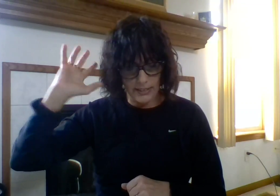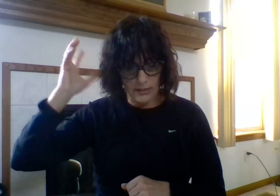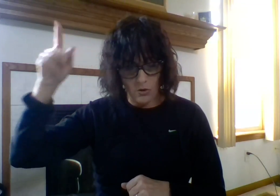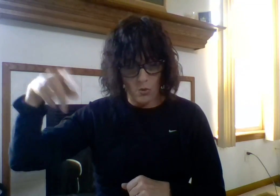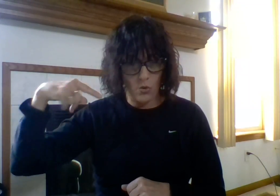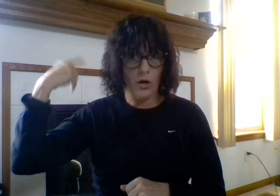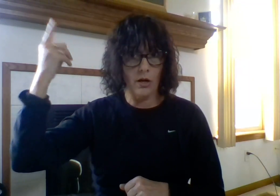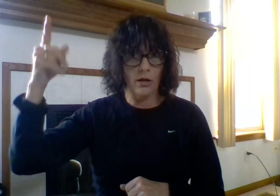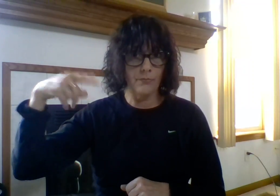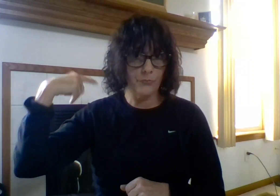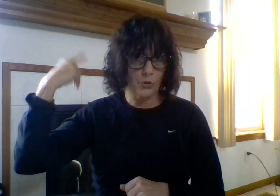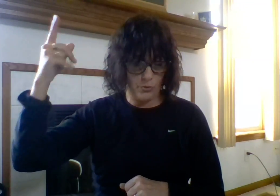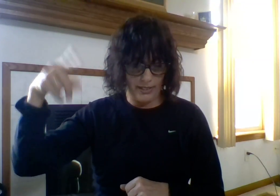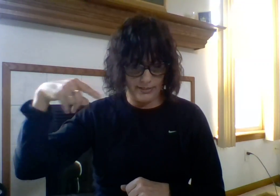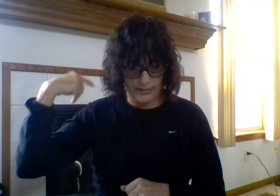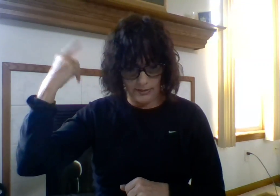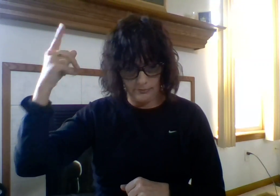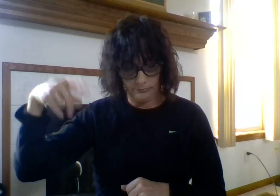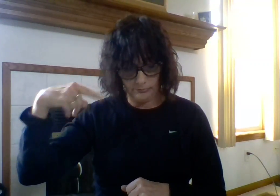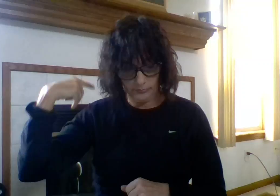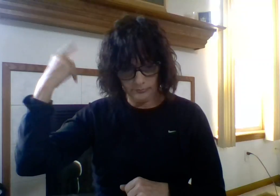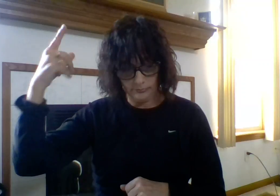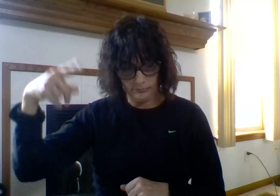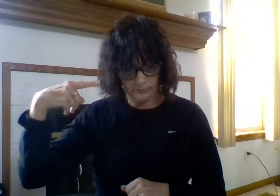Crazy or crazy.